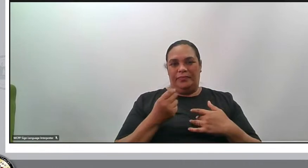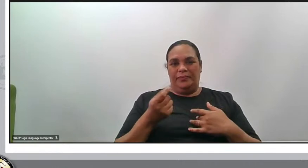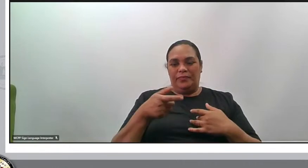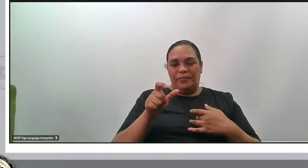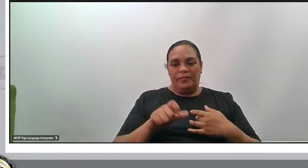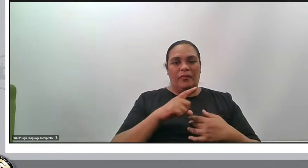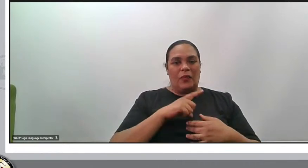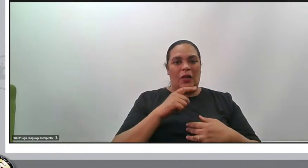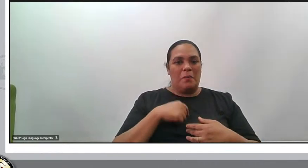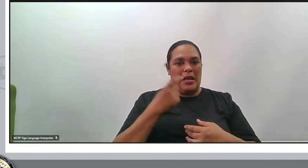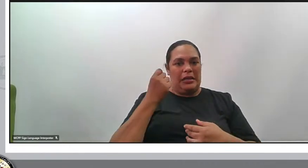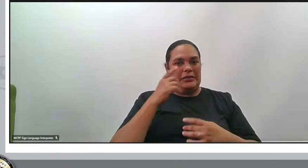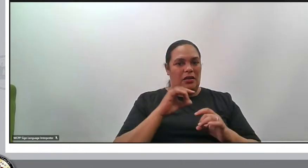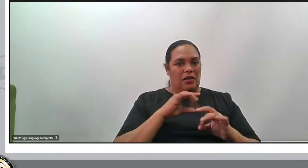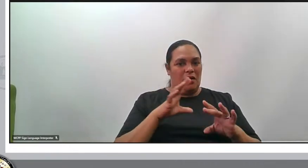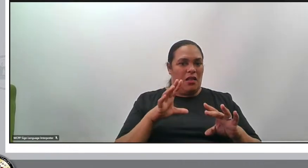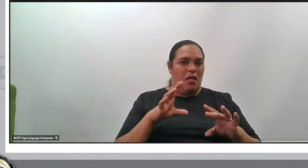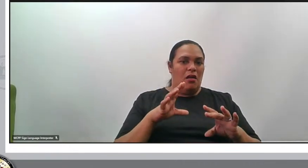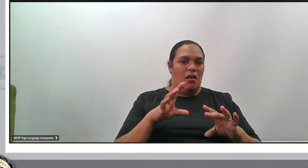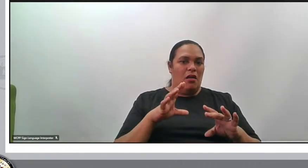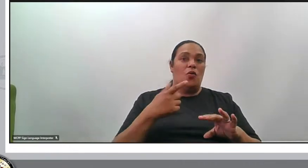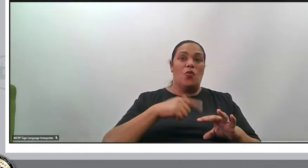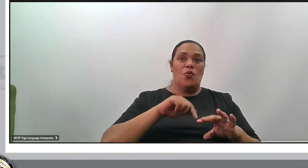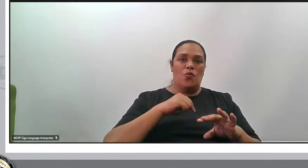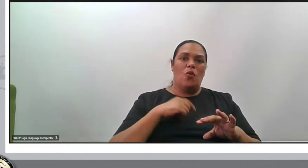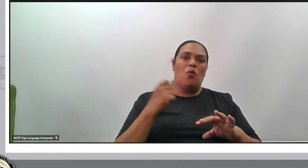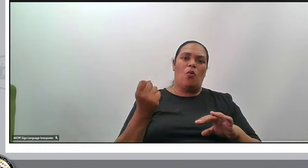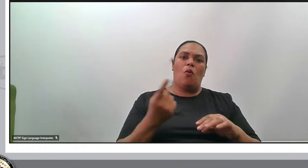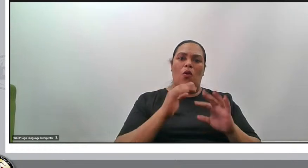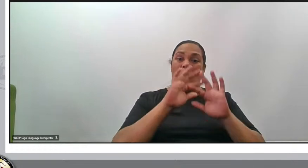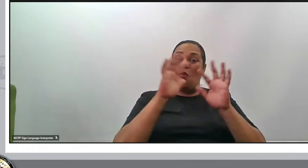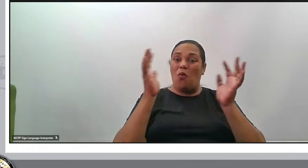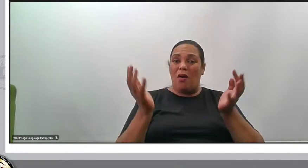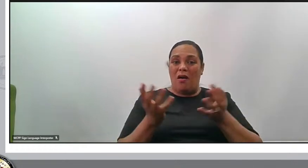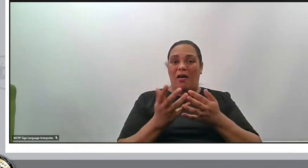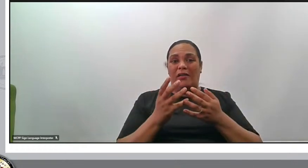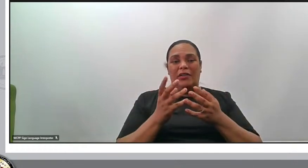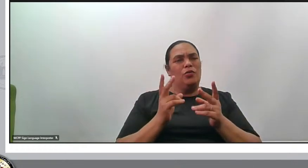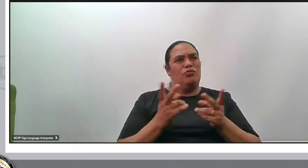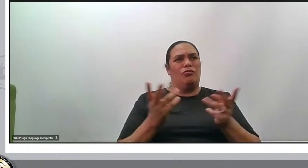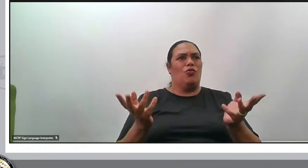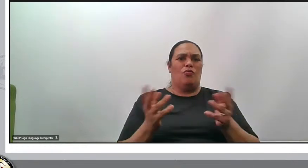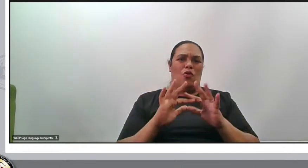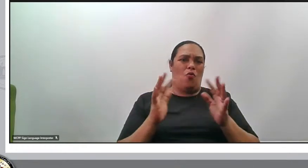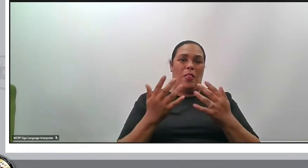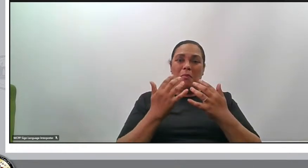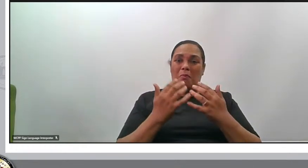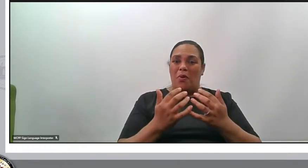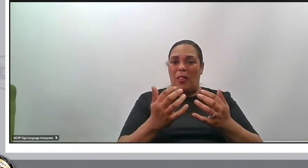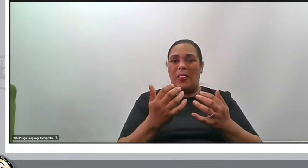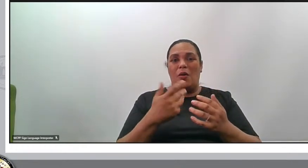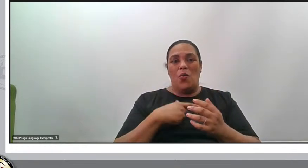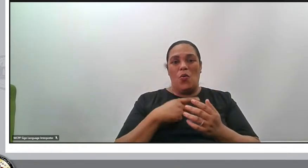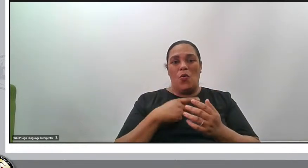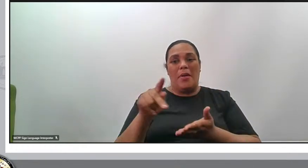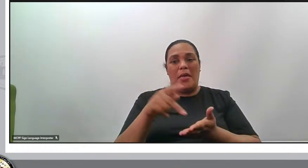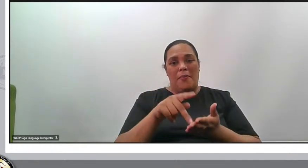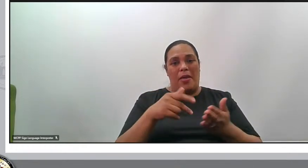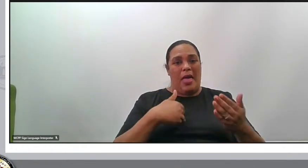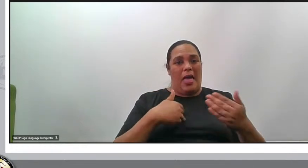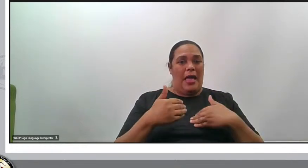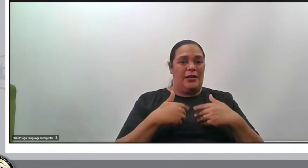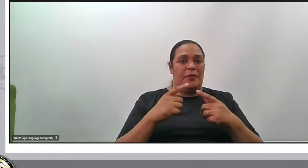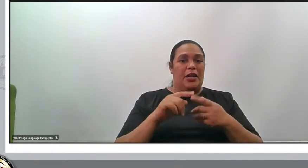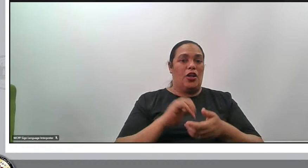because my understanding is that we all across the world in the Commonwealth parliaments that we pay administrative